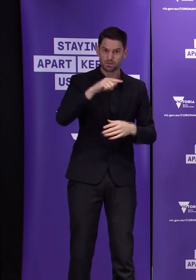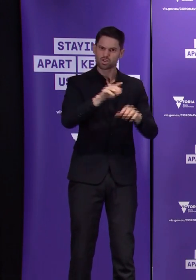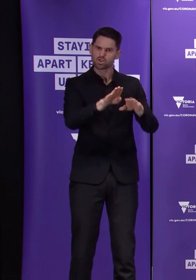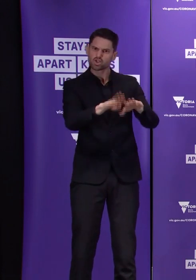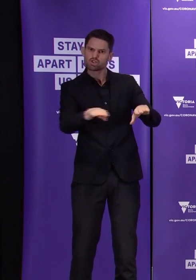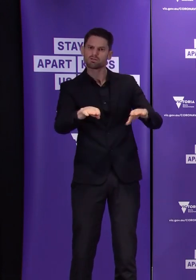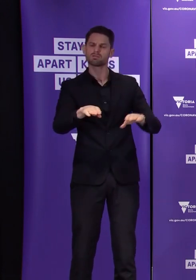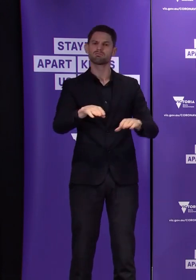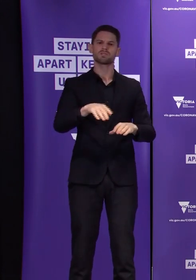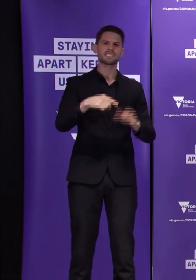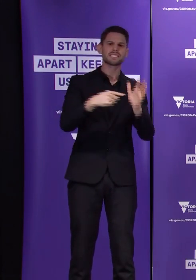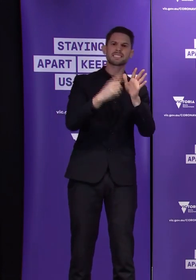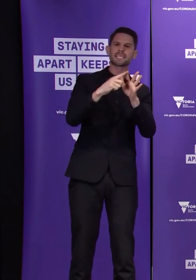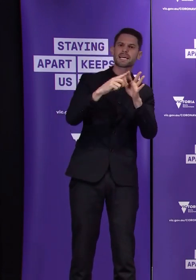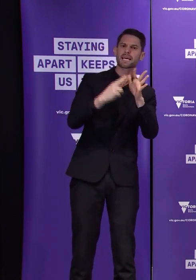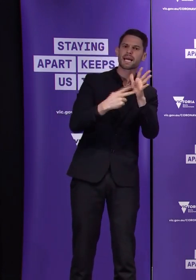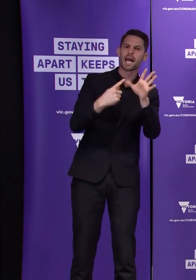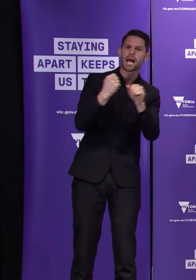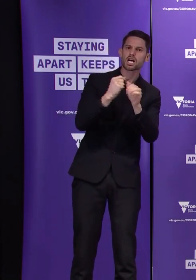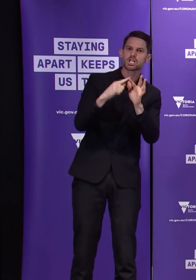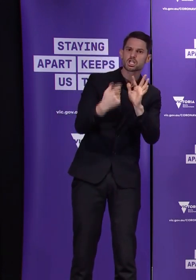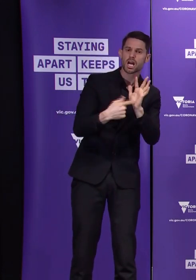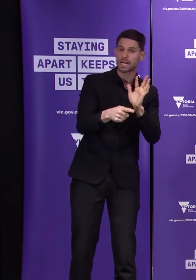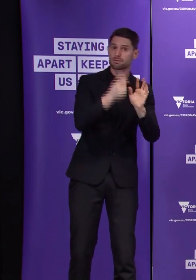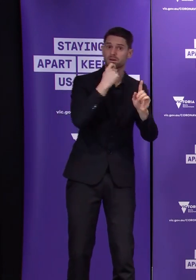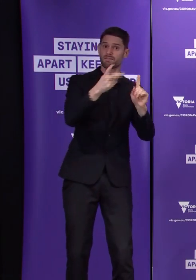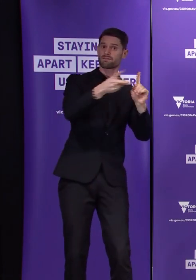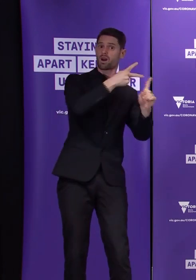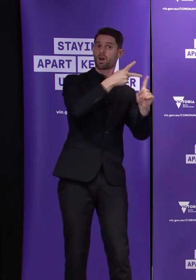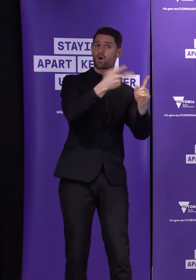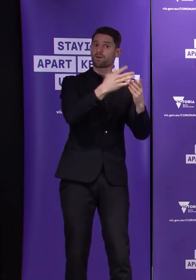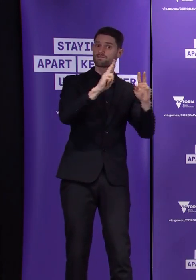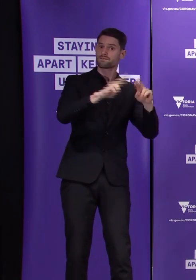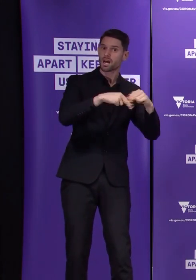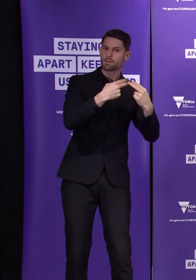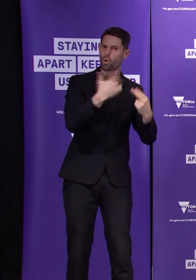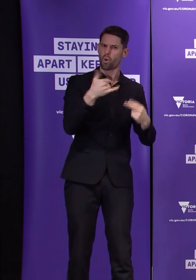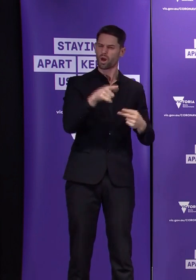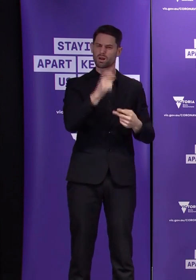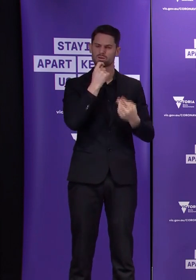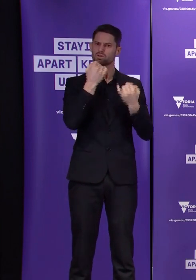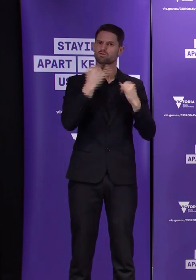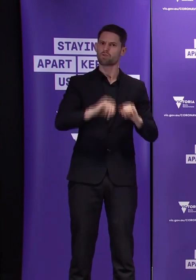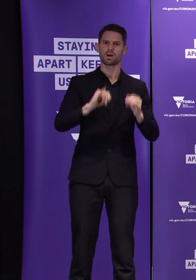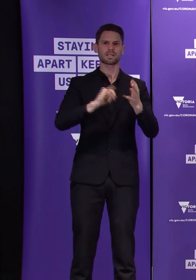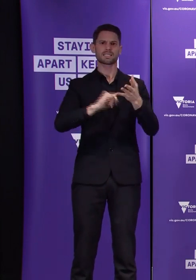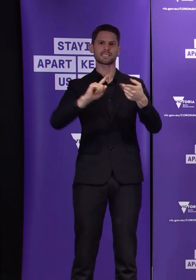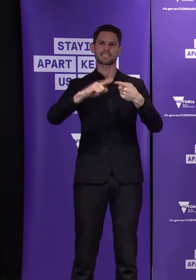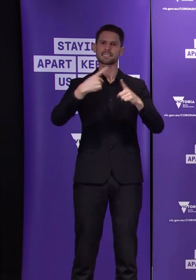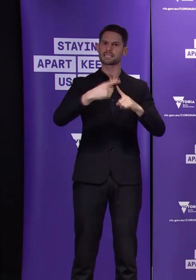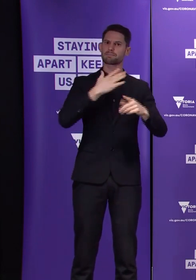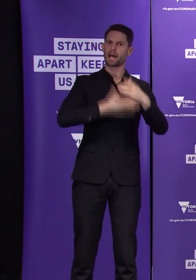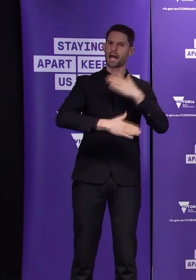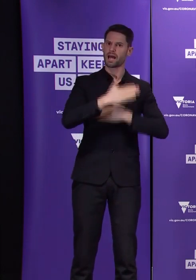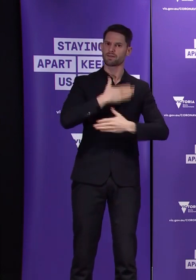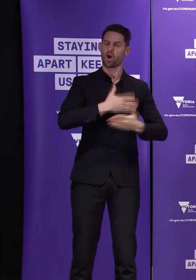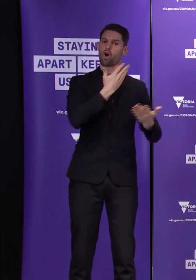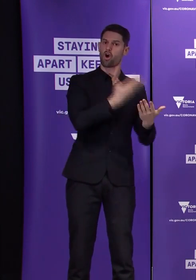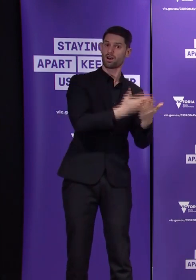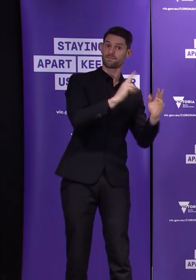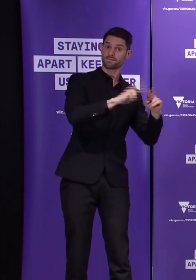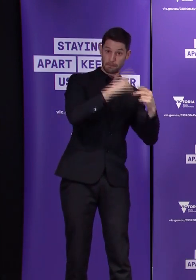or indeed displaying sexually abusive behaviours, that will be able to access programs as a part of this